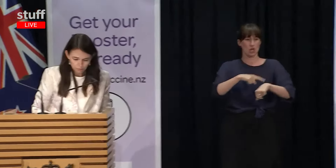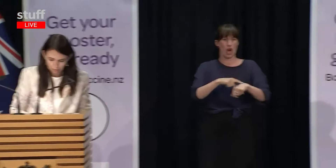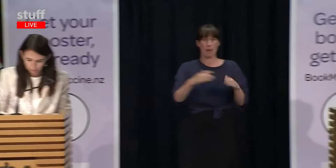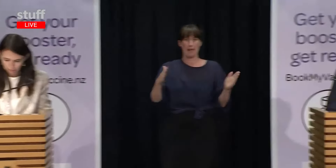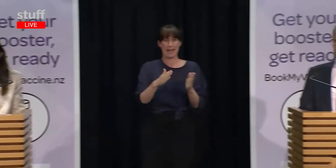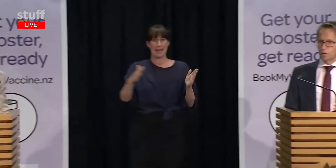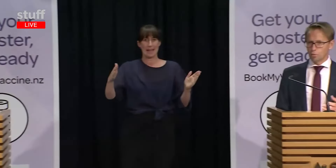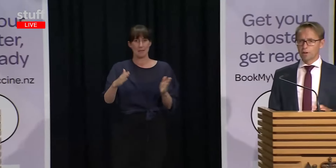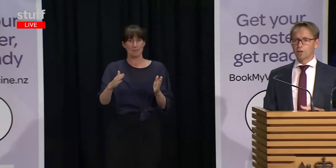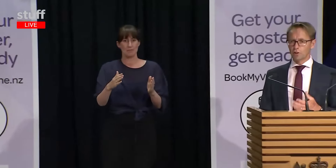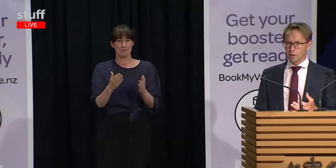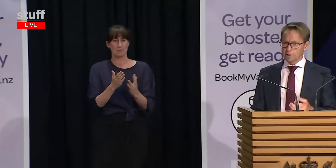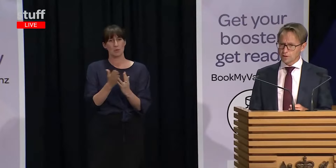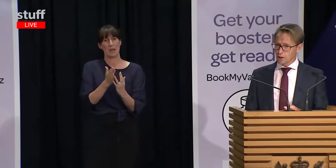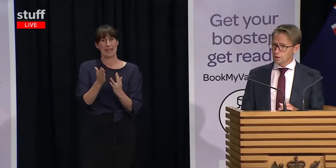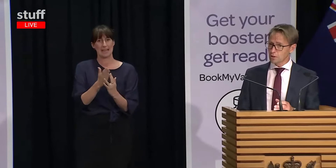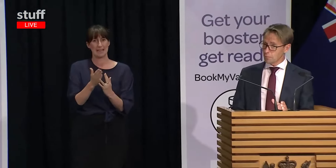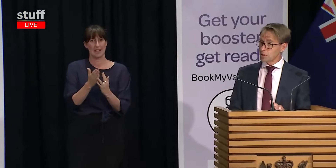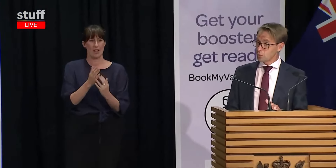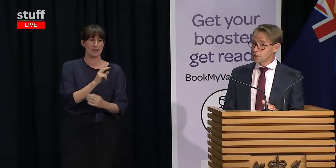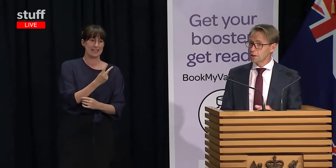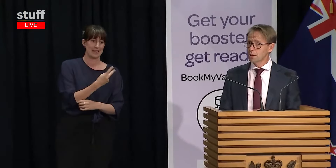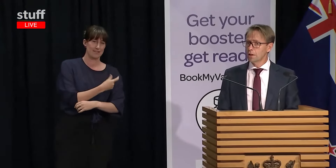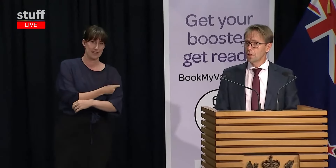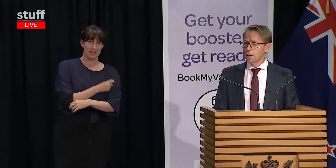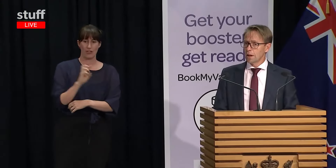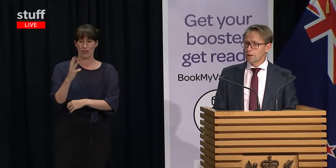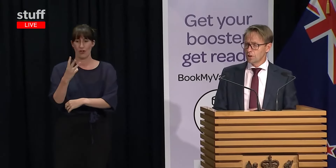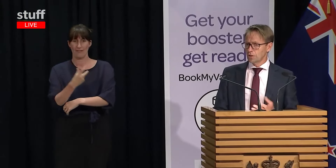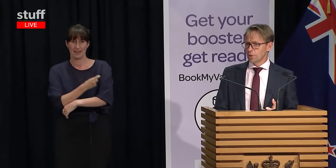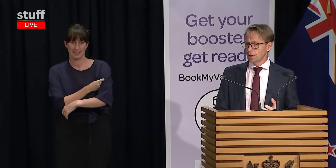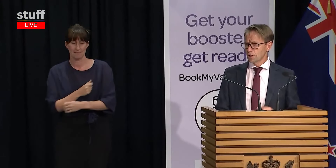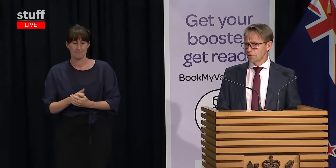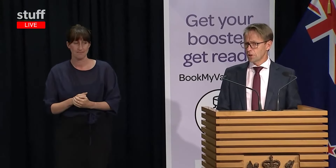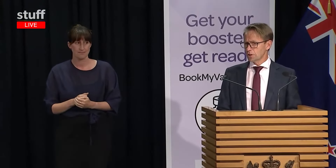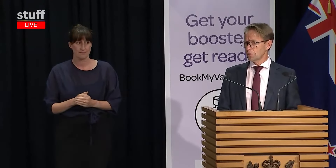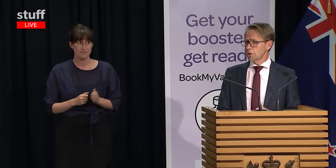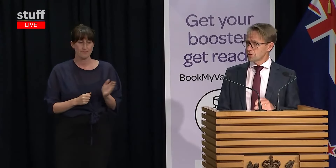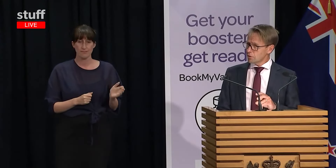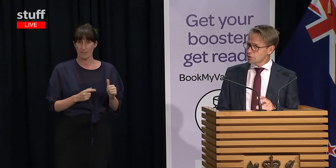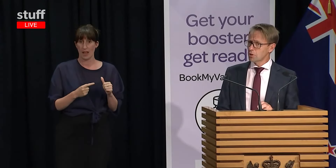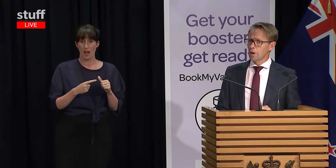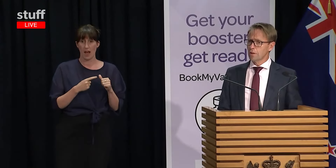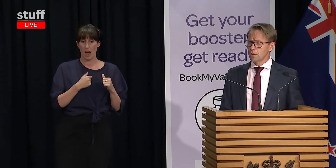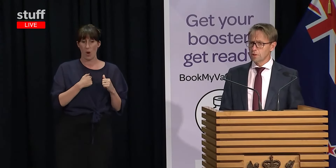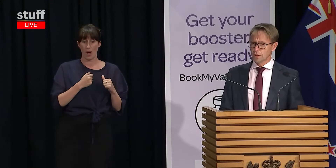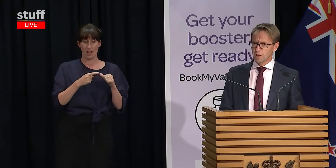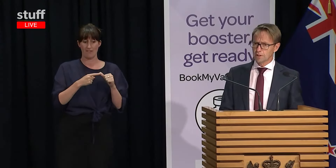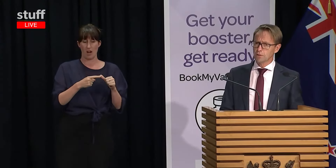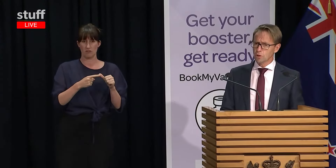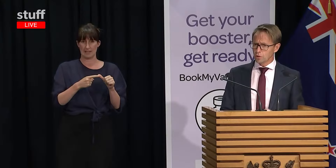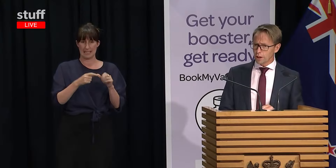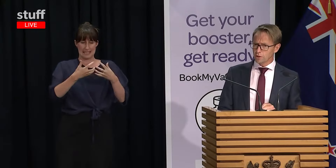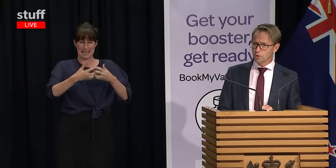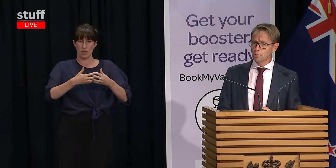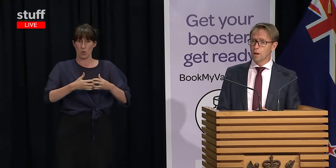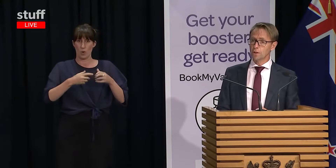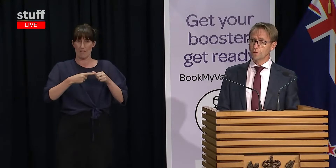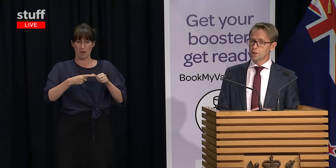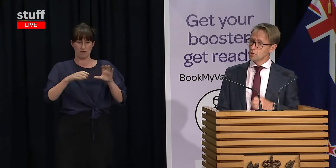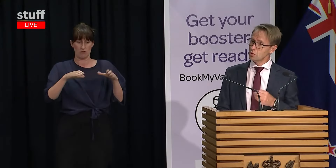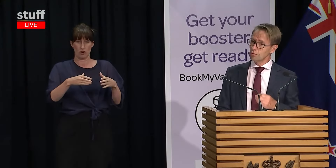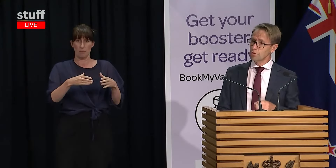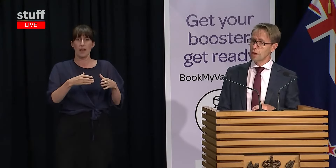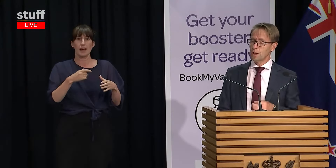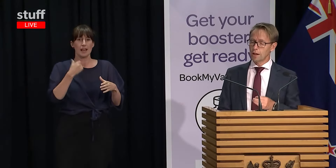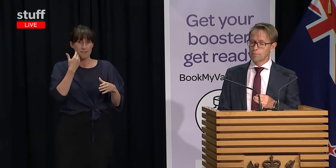so it will be an ongoing discussion. They meet weekly, chaired by our Chief Science Advisor. There are 2 other areas I've asked them to look at too. One